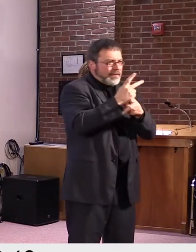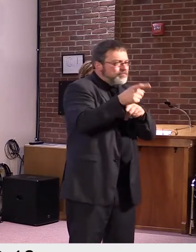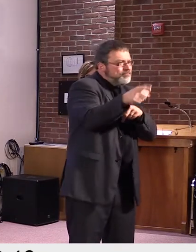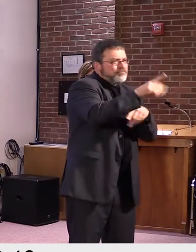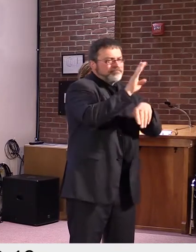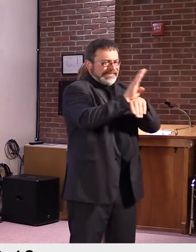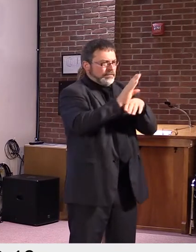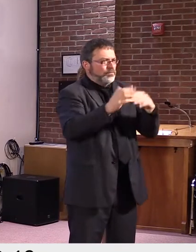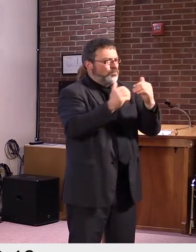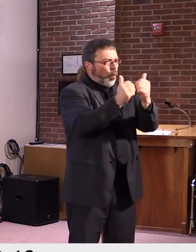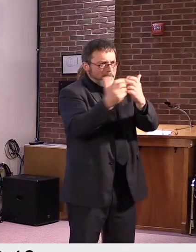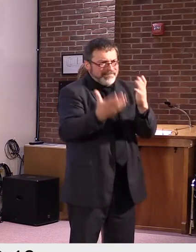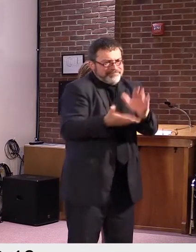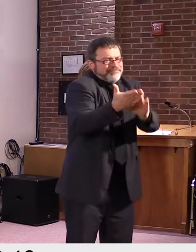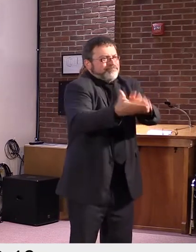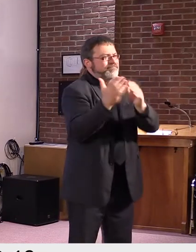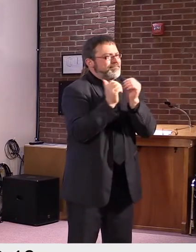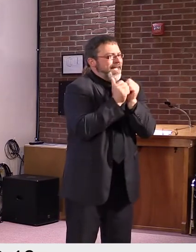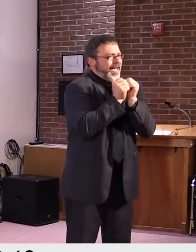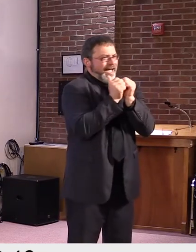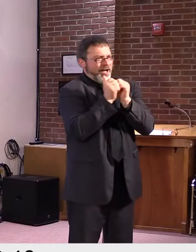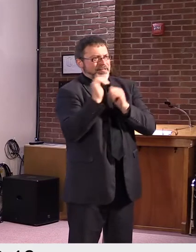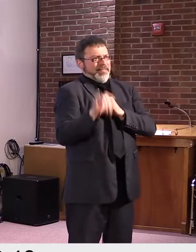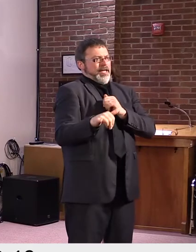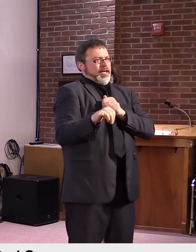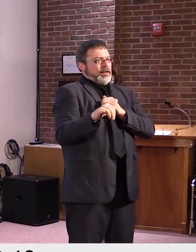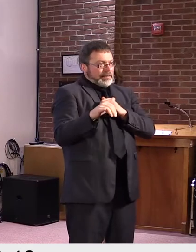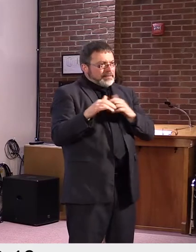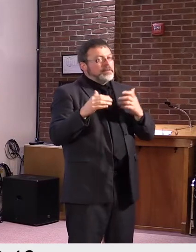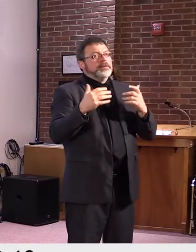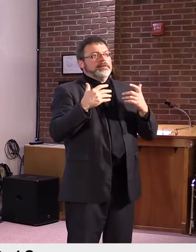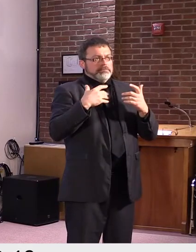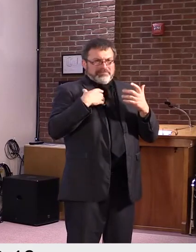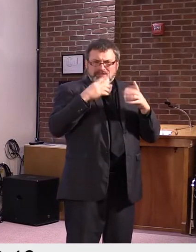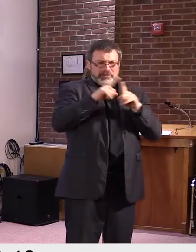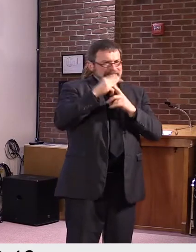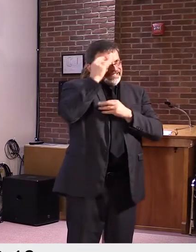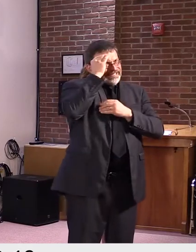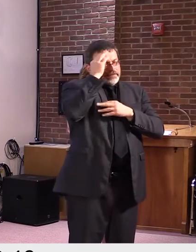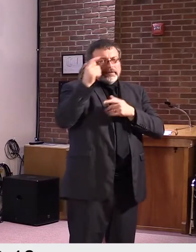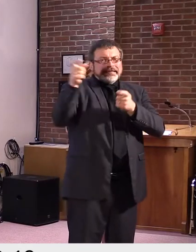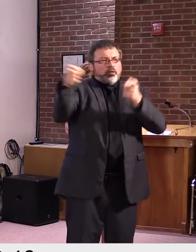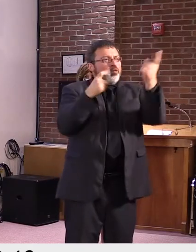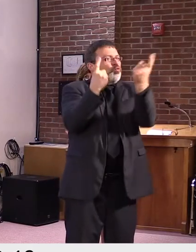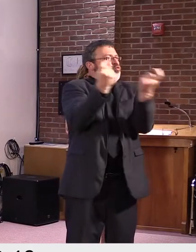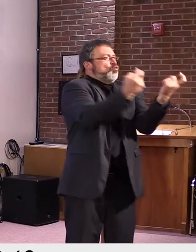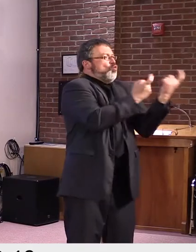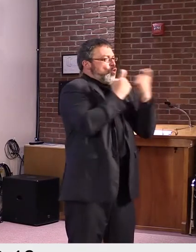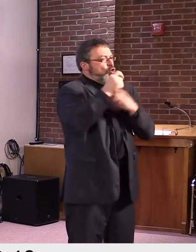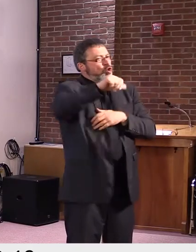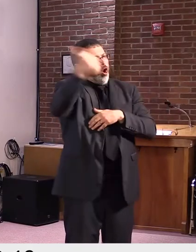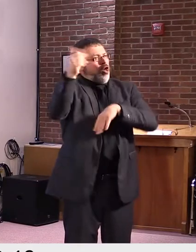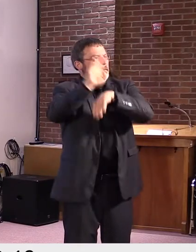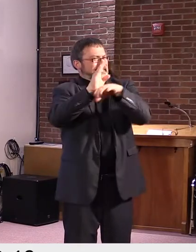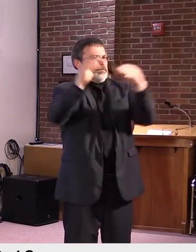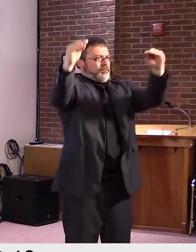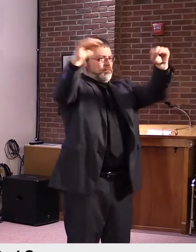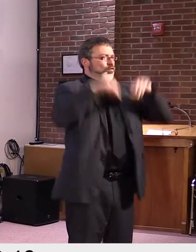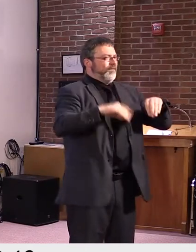over the last 3 or 4 years, it's just going to be more apparent that we have to put it on the front burner as soon as we possibly